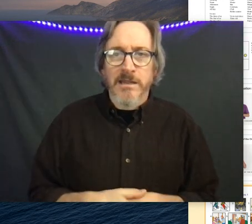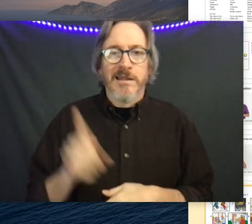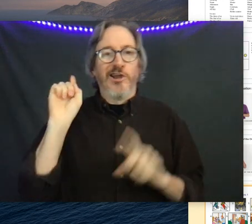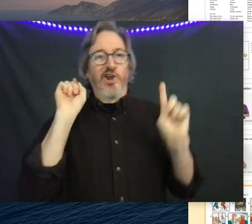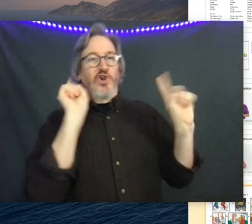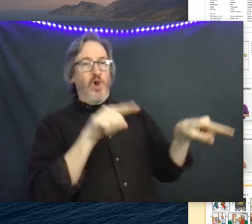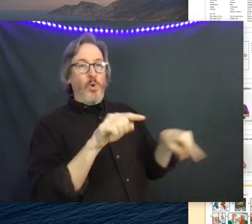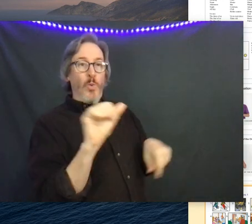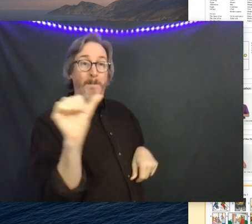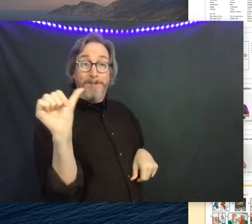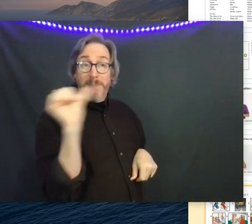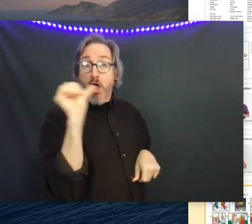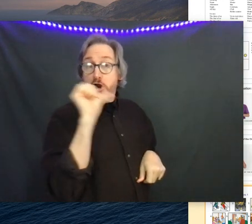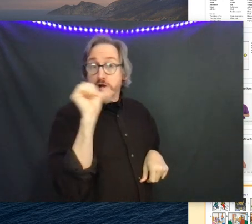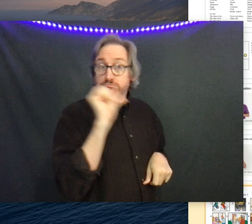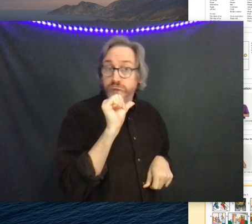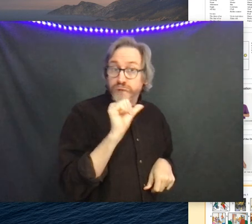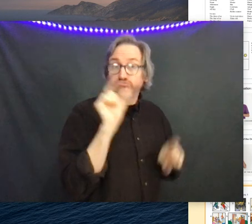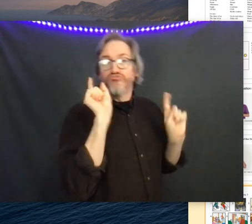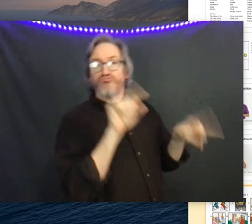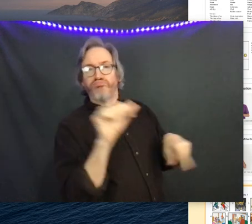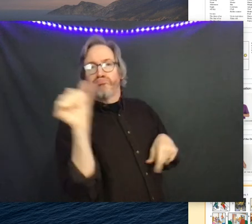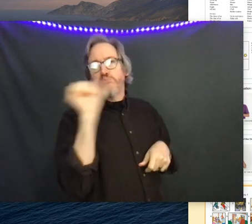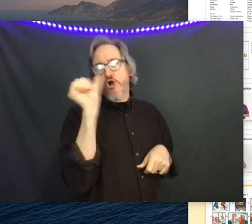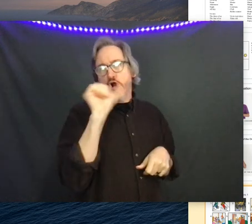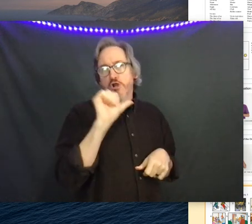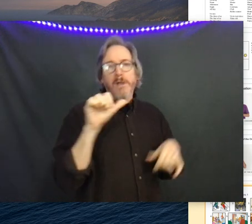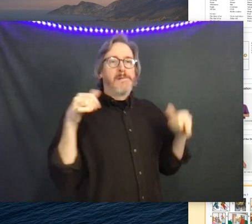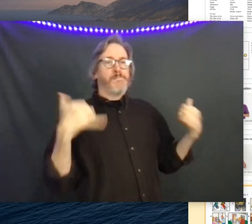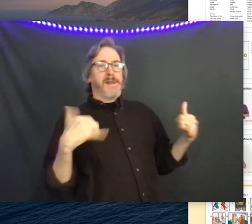And go to a bar.